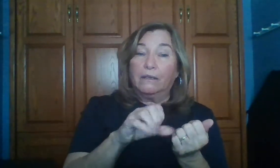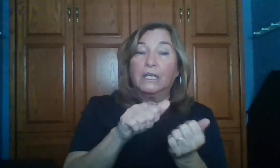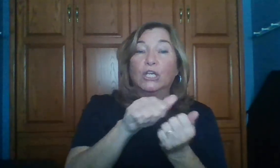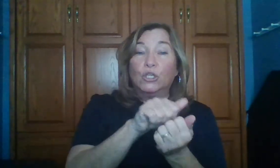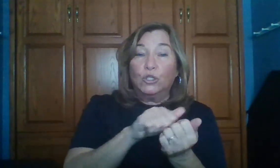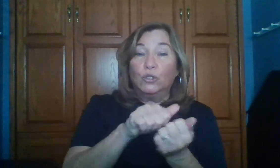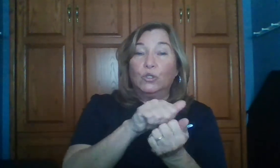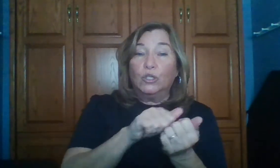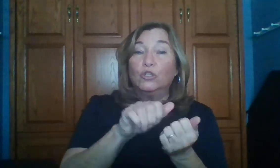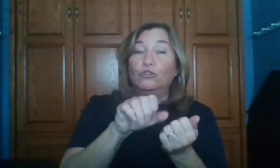choose,